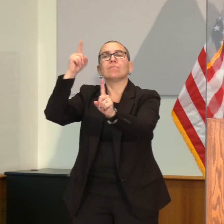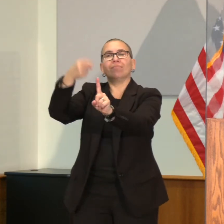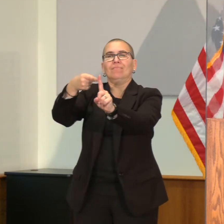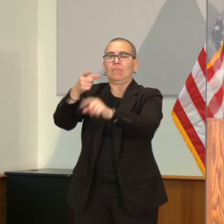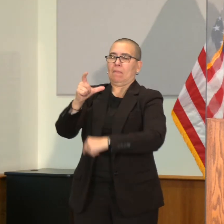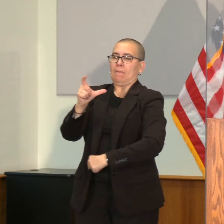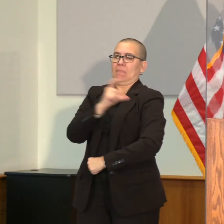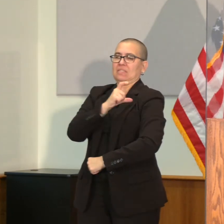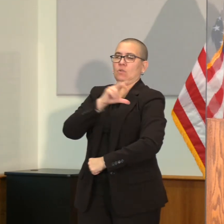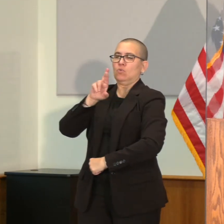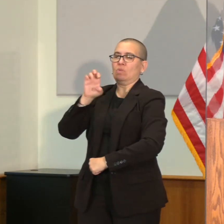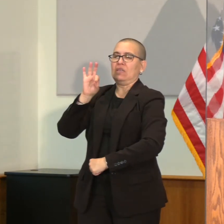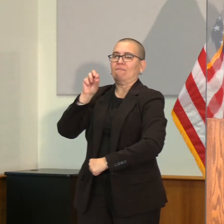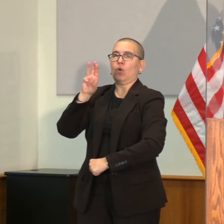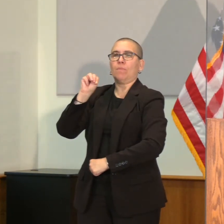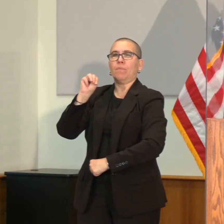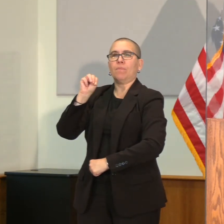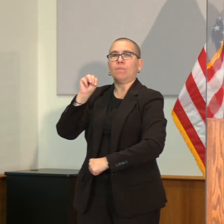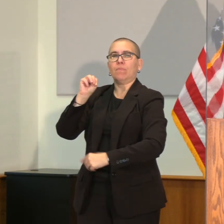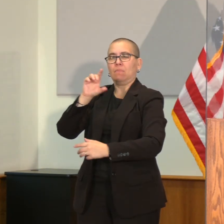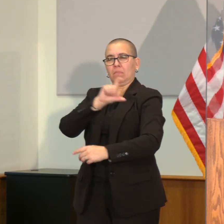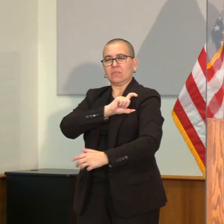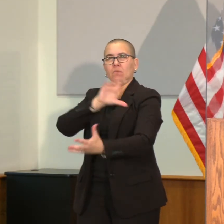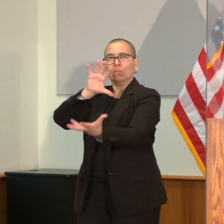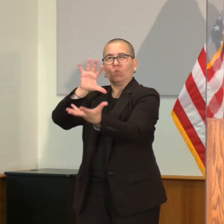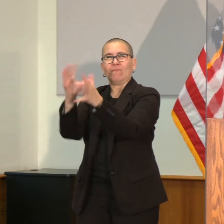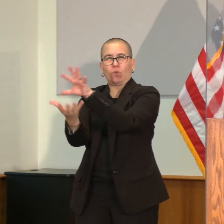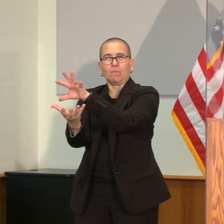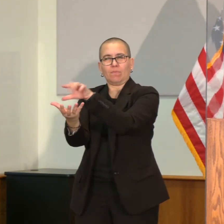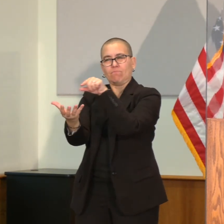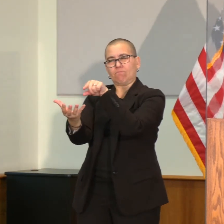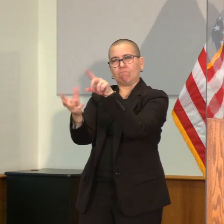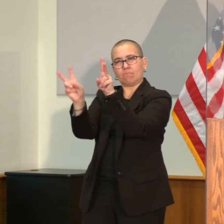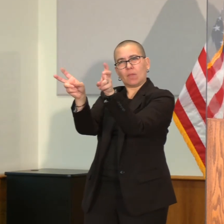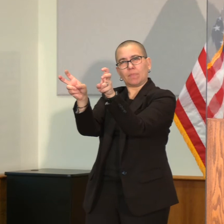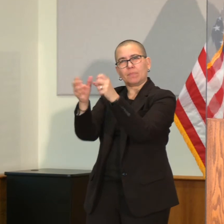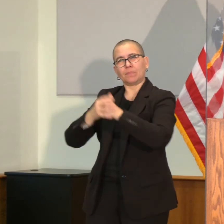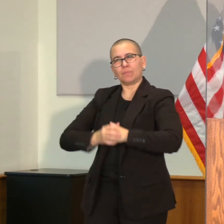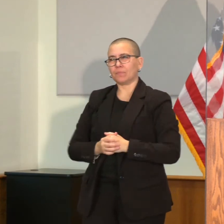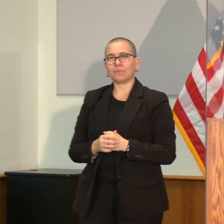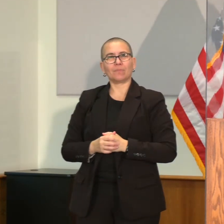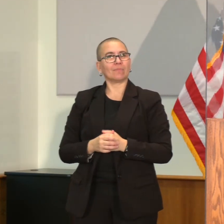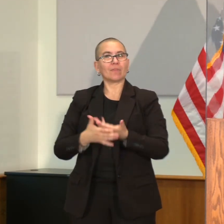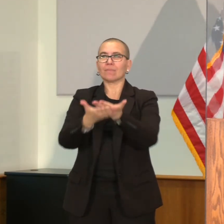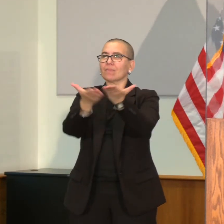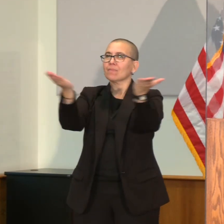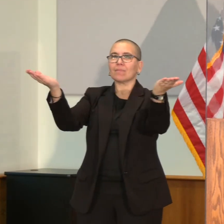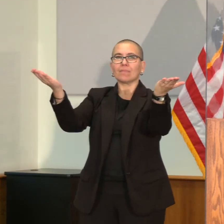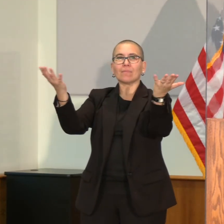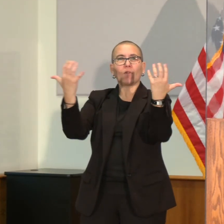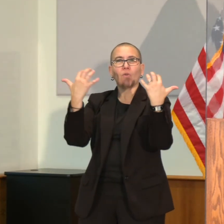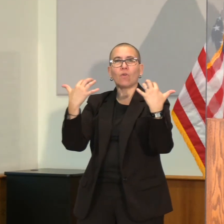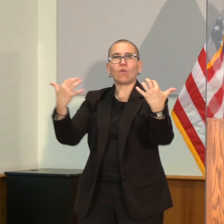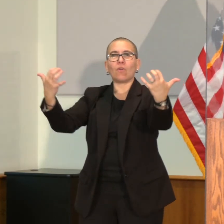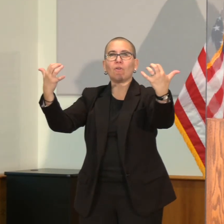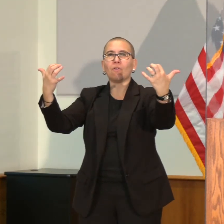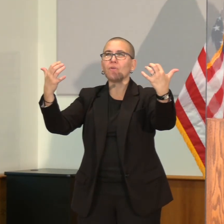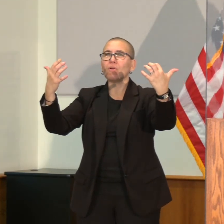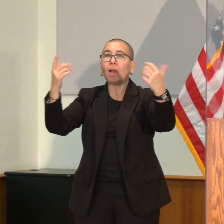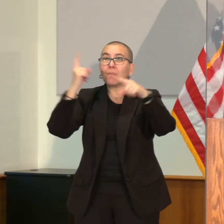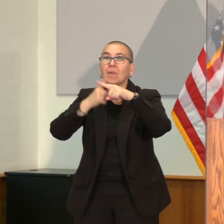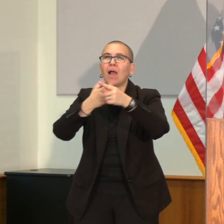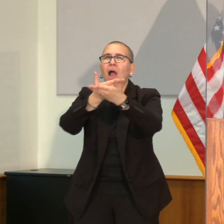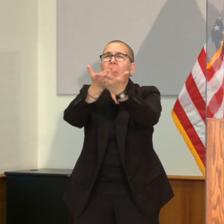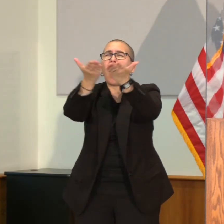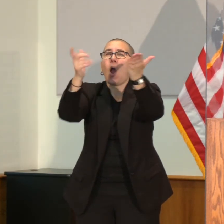It is really interesting whenever we come to a place like this and talk to Minnesotans about an issue that is so